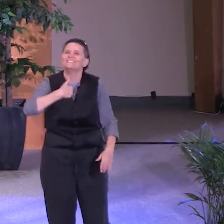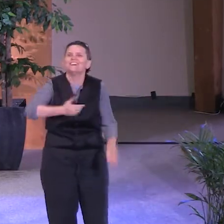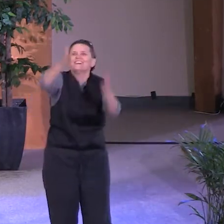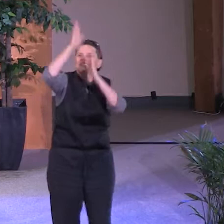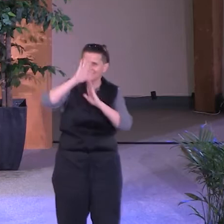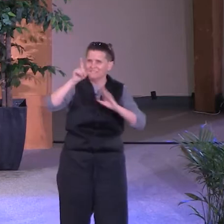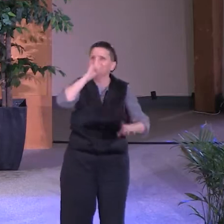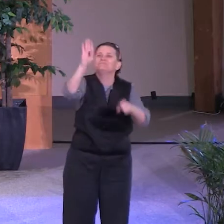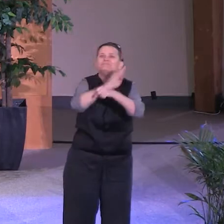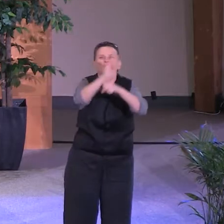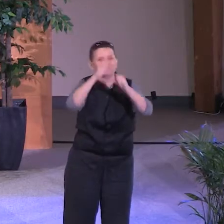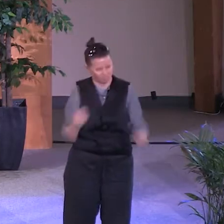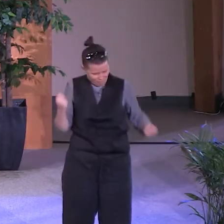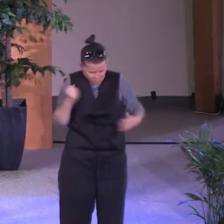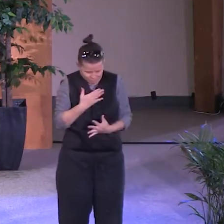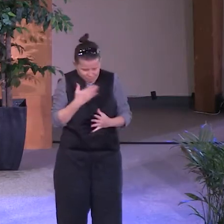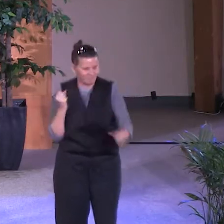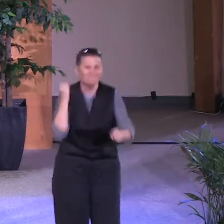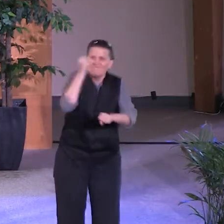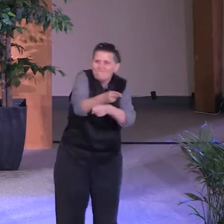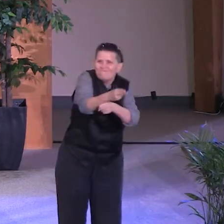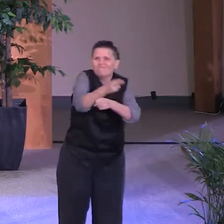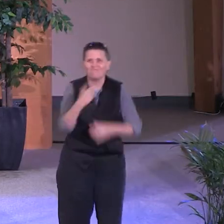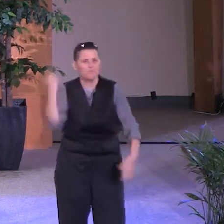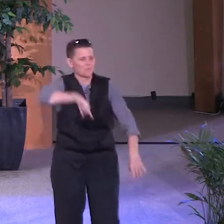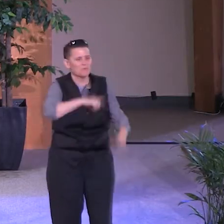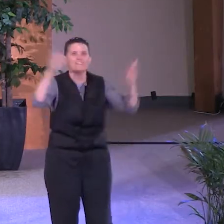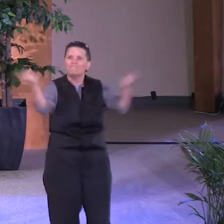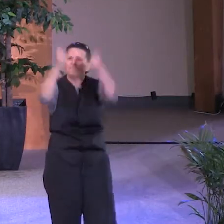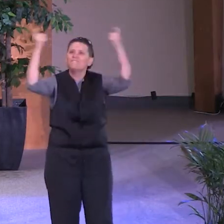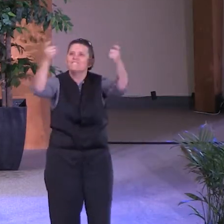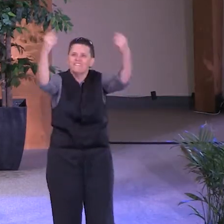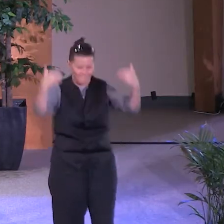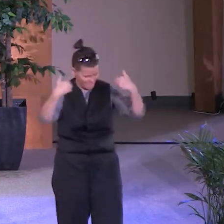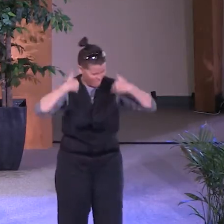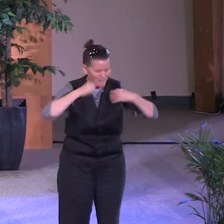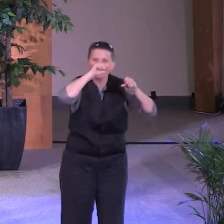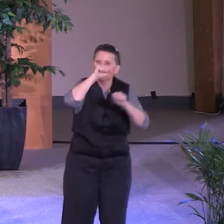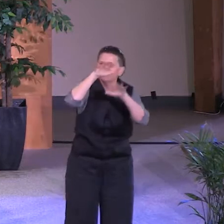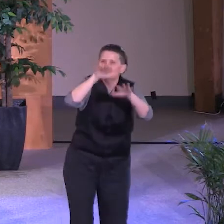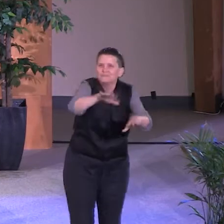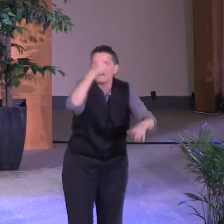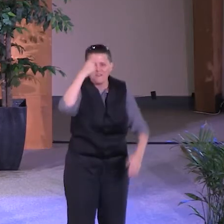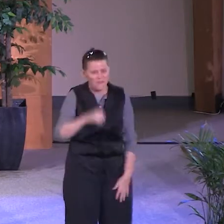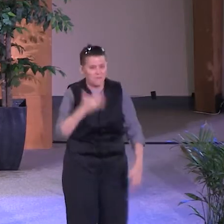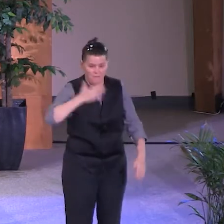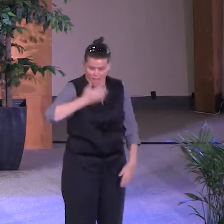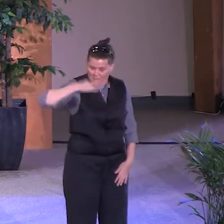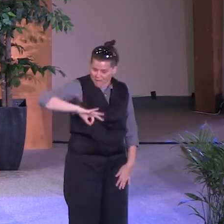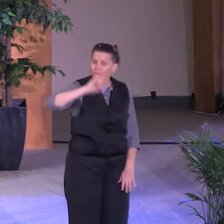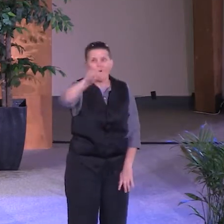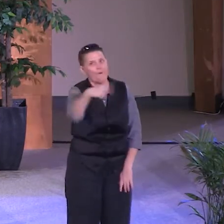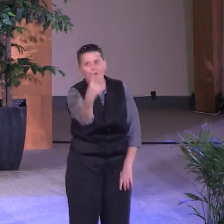Bless me, God, and me. Fear has been defeated, we have our victory. Bless me, God, not just for